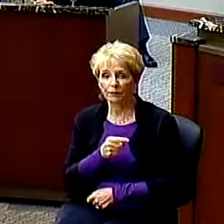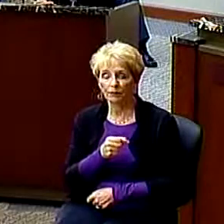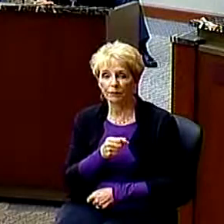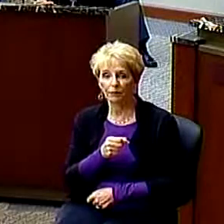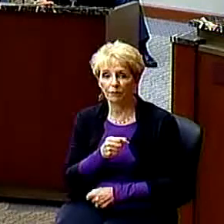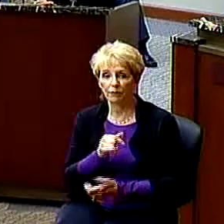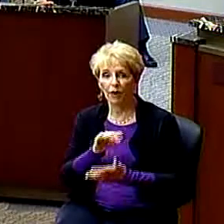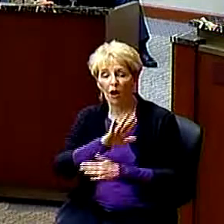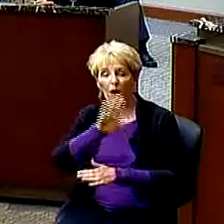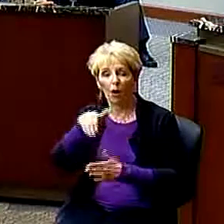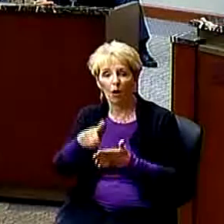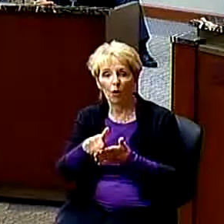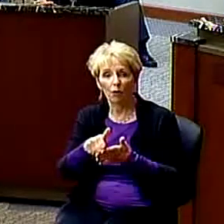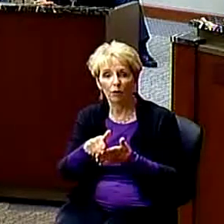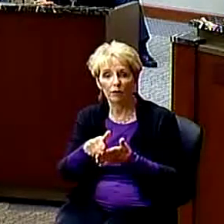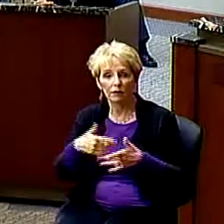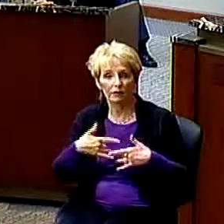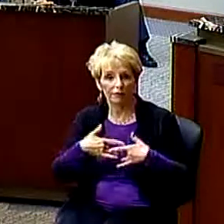In all events,